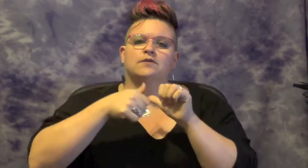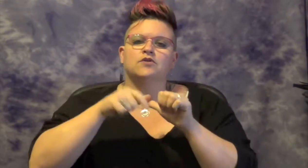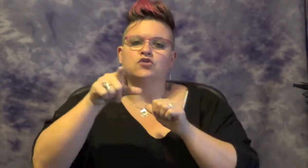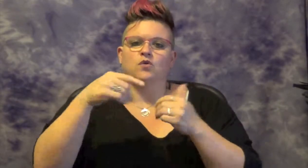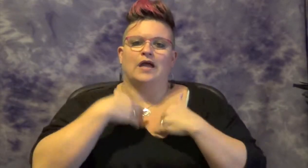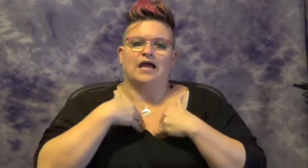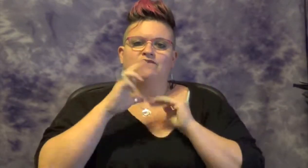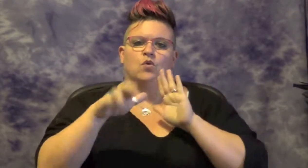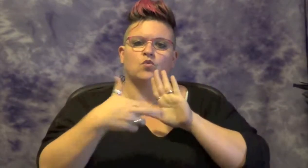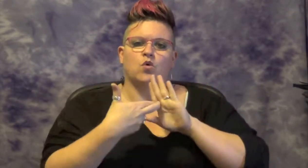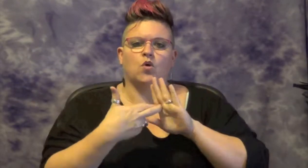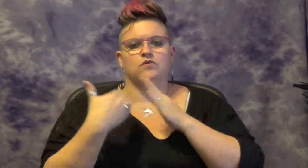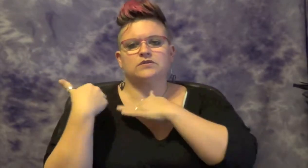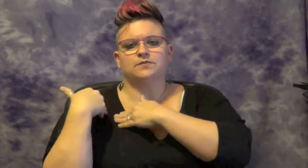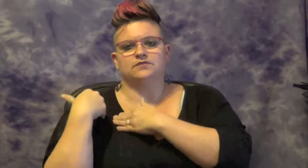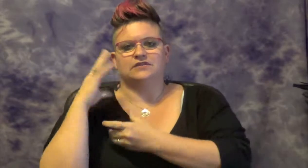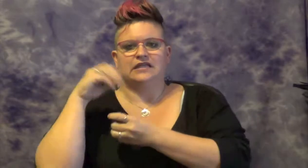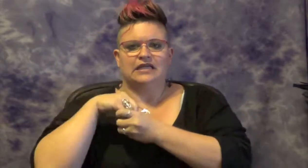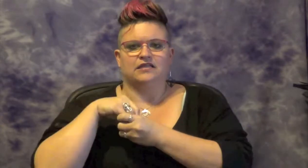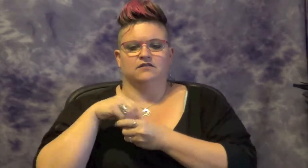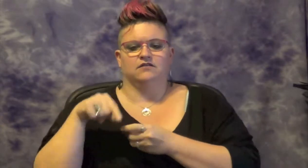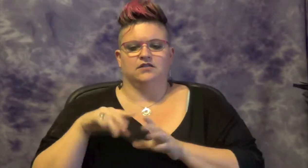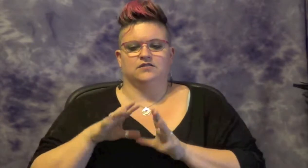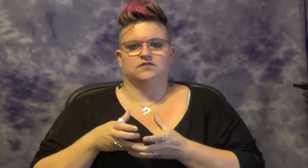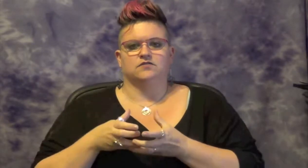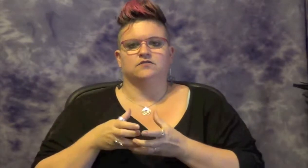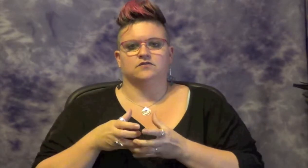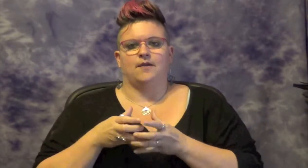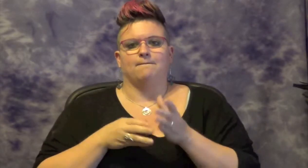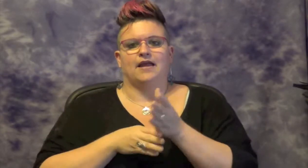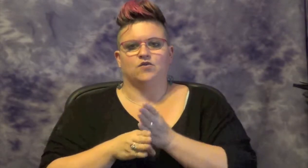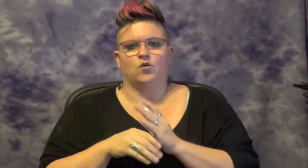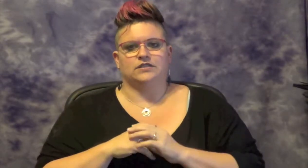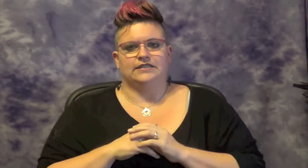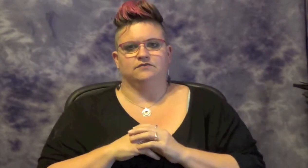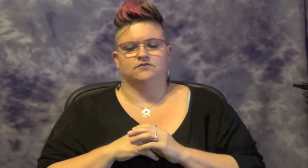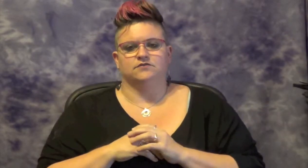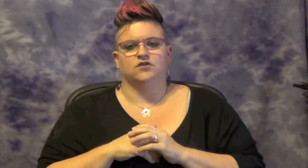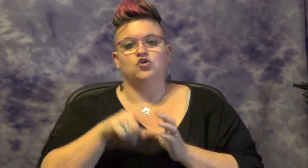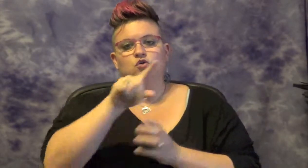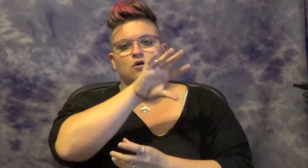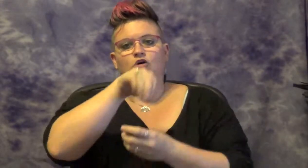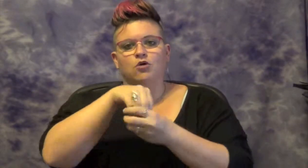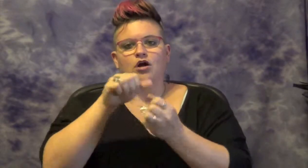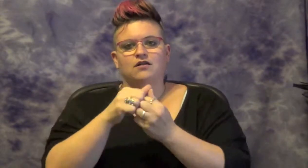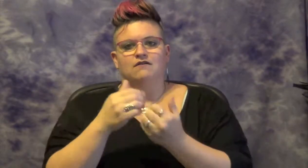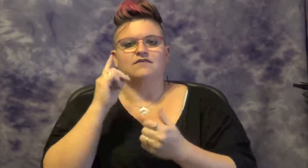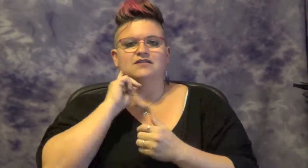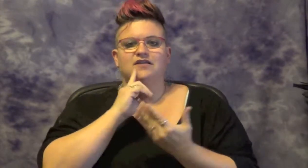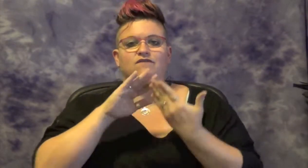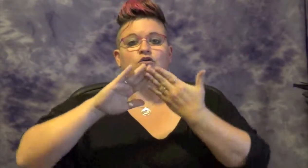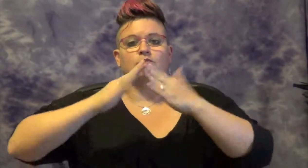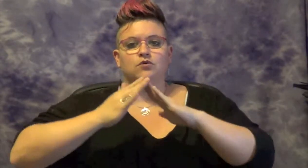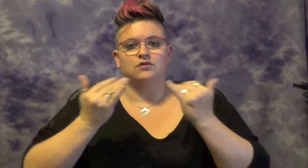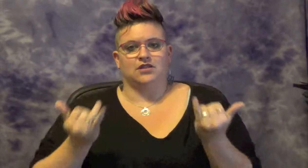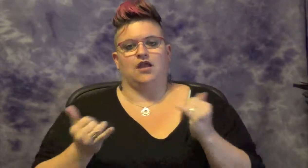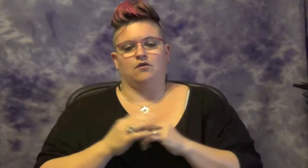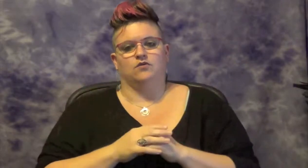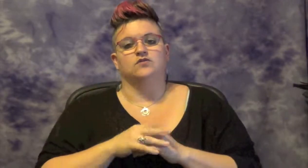are. Remember, you have a role and responsibility in this community as this minority. You are involved